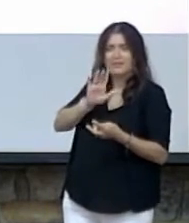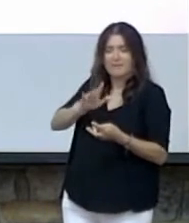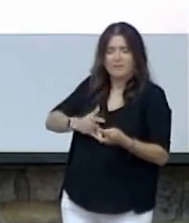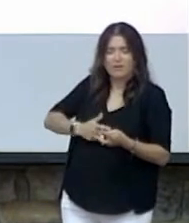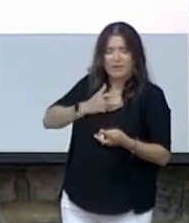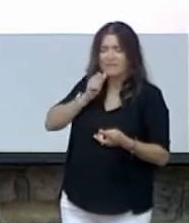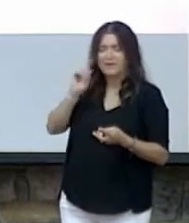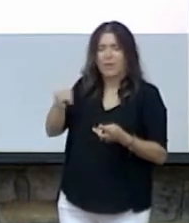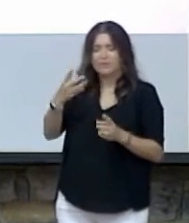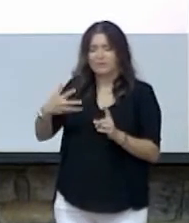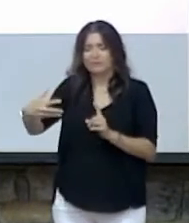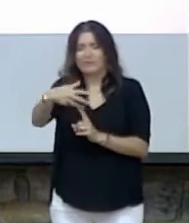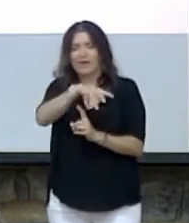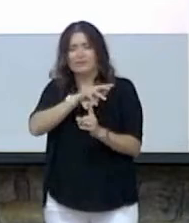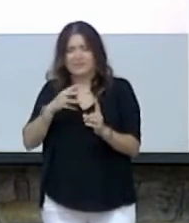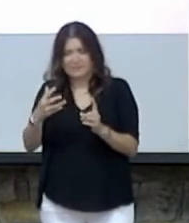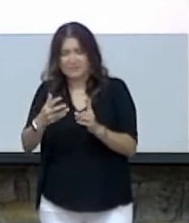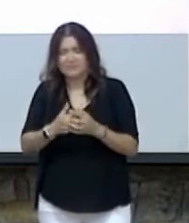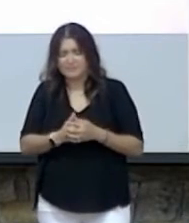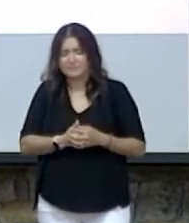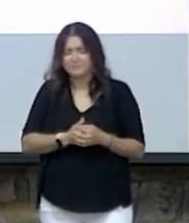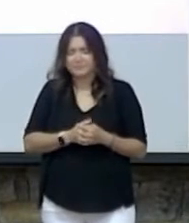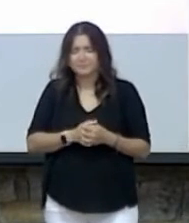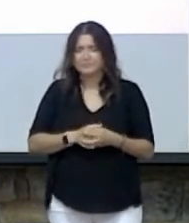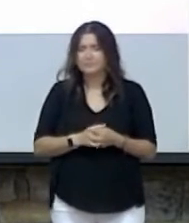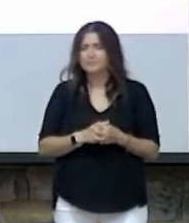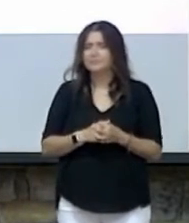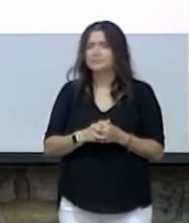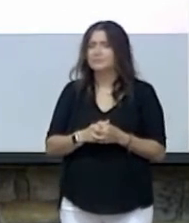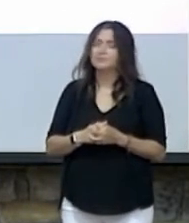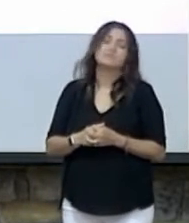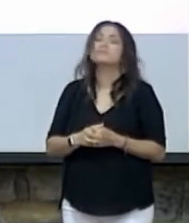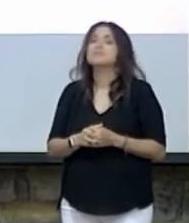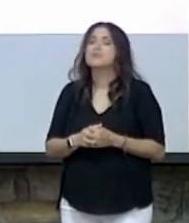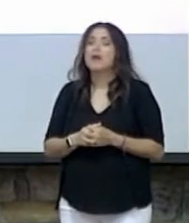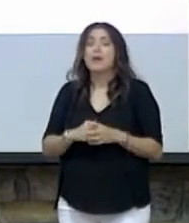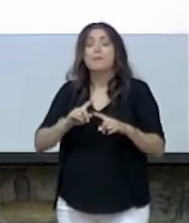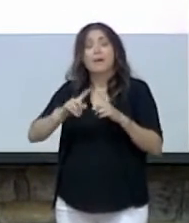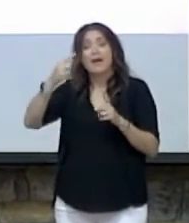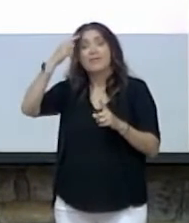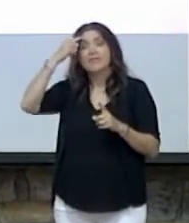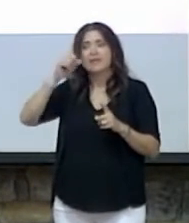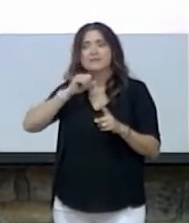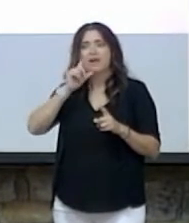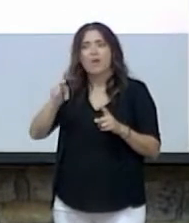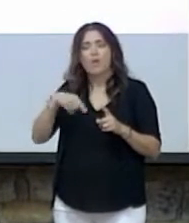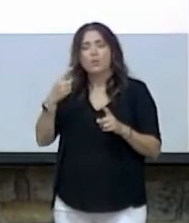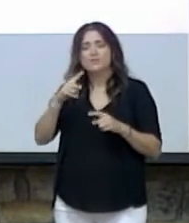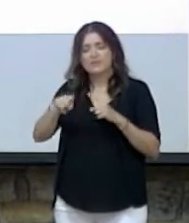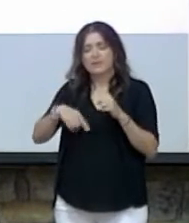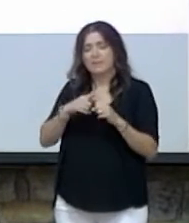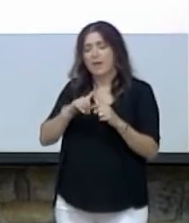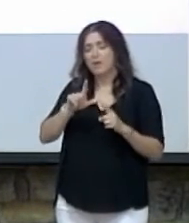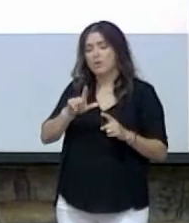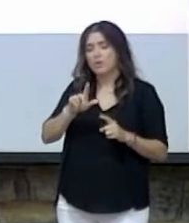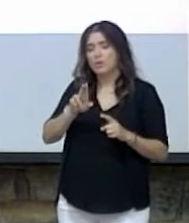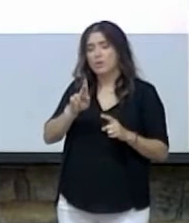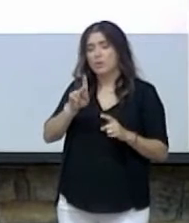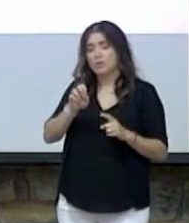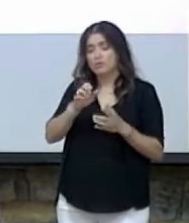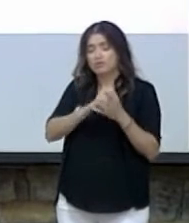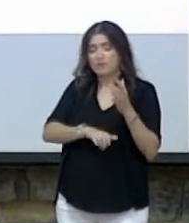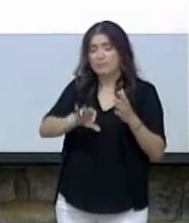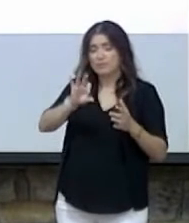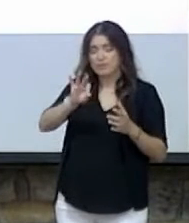just the surroundings that they found themselves in at any given moment. But I think not only about Luke chapter 9, but also John